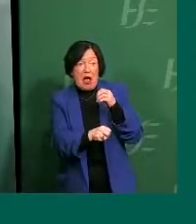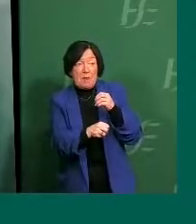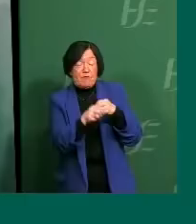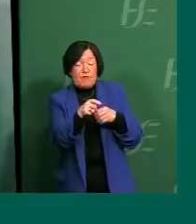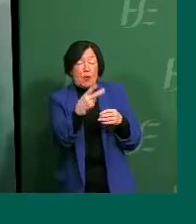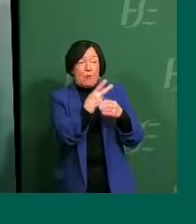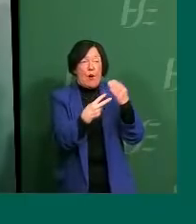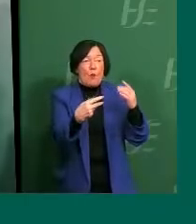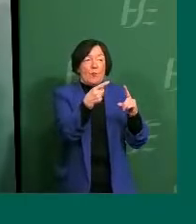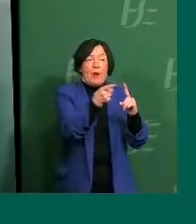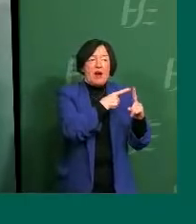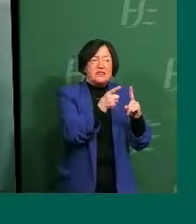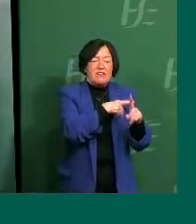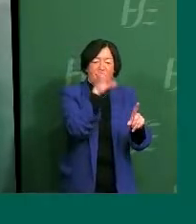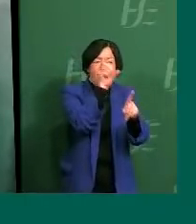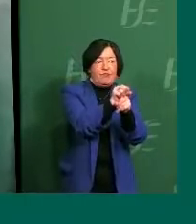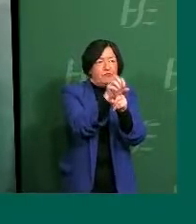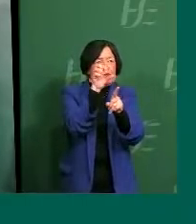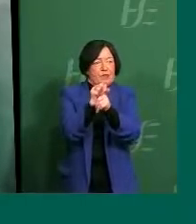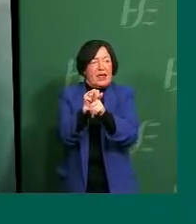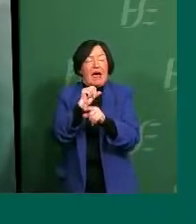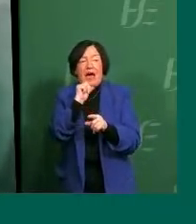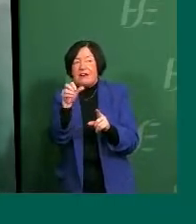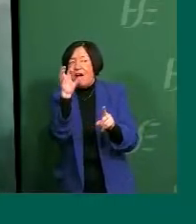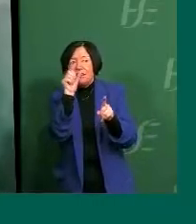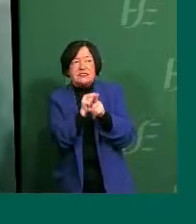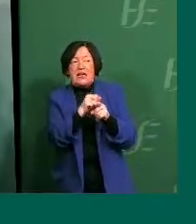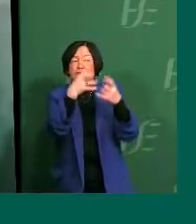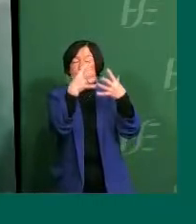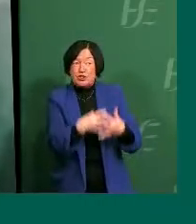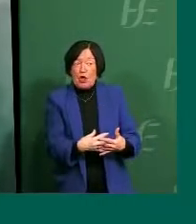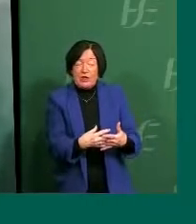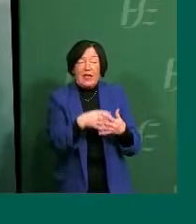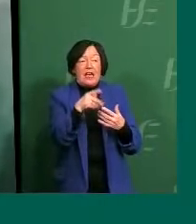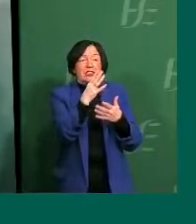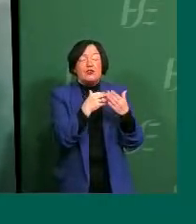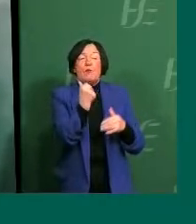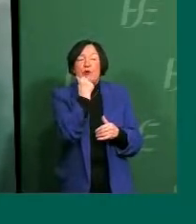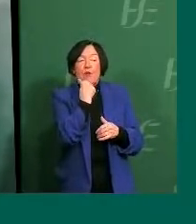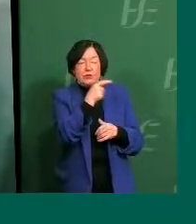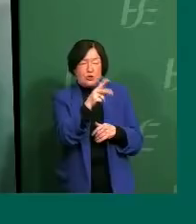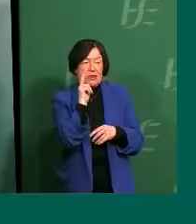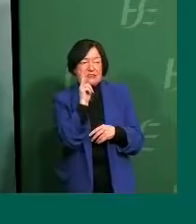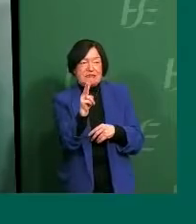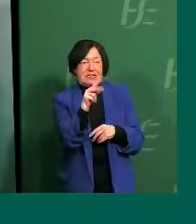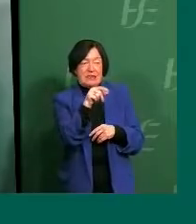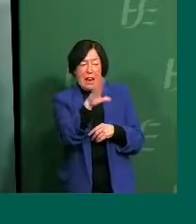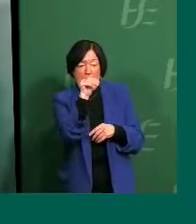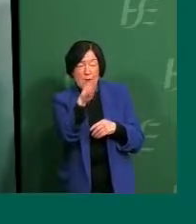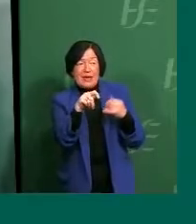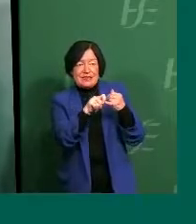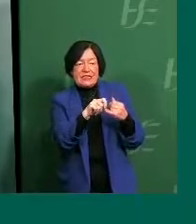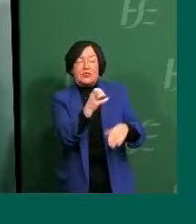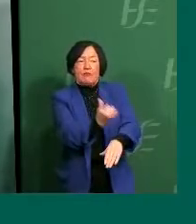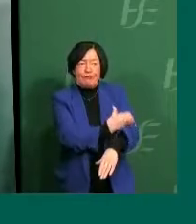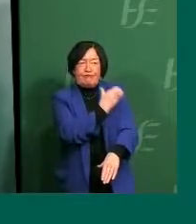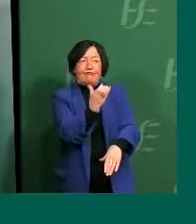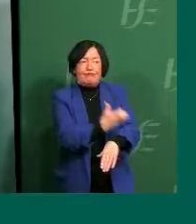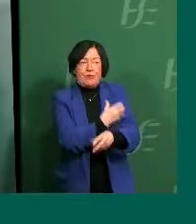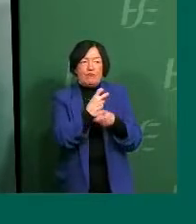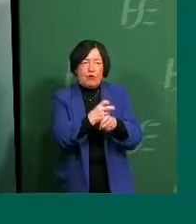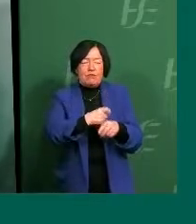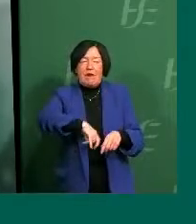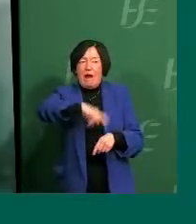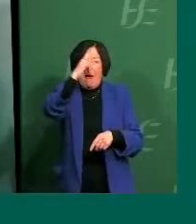time for both positive detected and not detected results. And again, some numbers there. And as you can see, the laboratory tests continue to run at